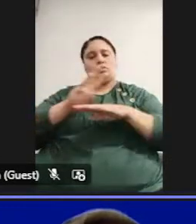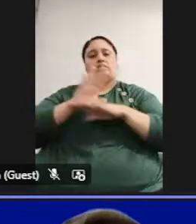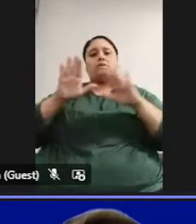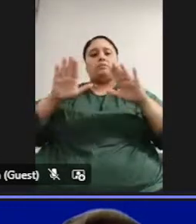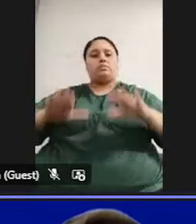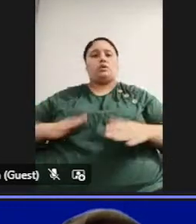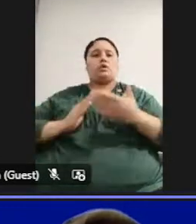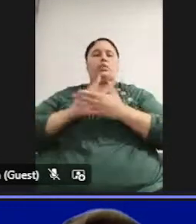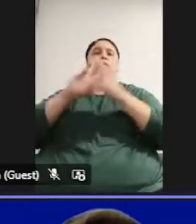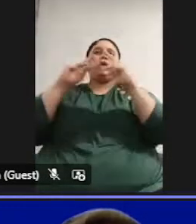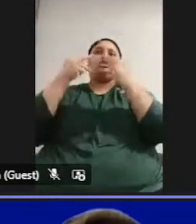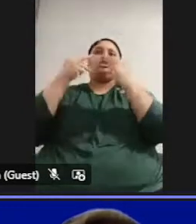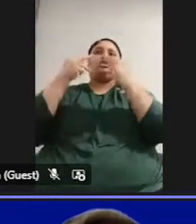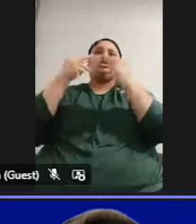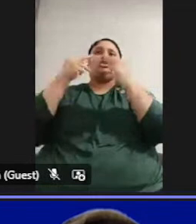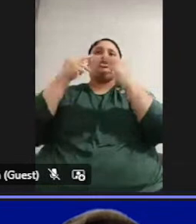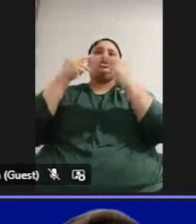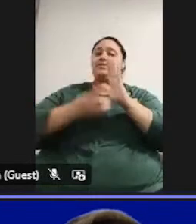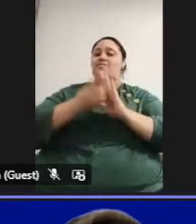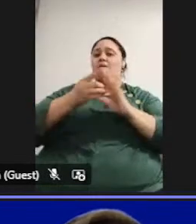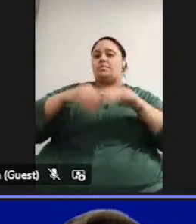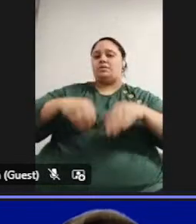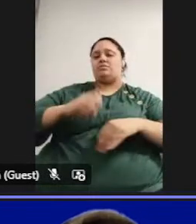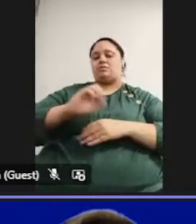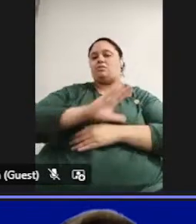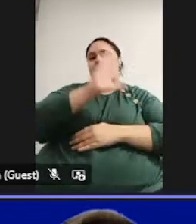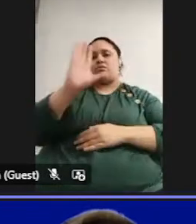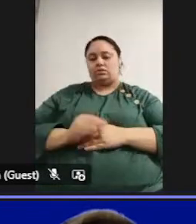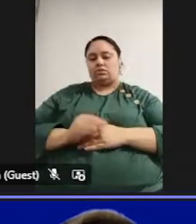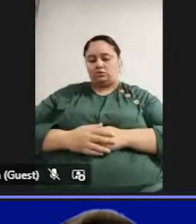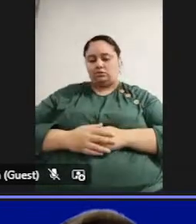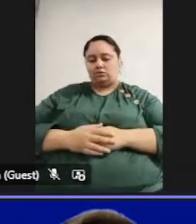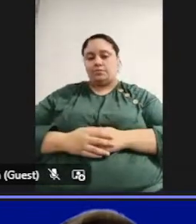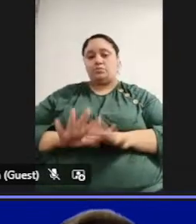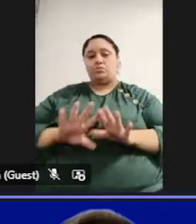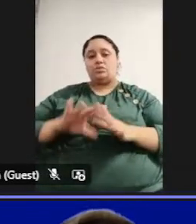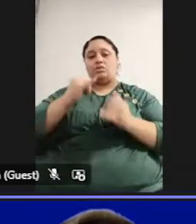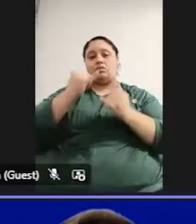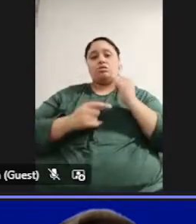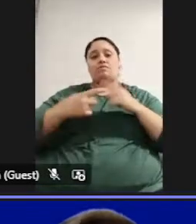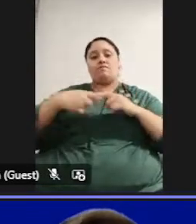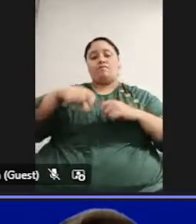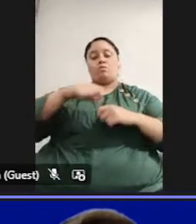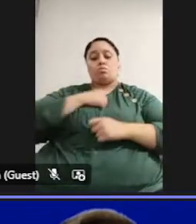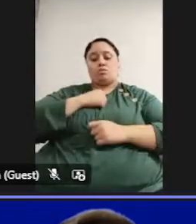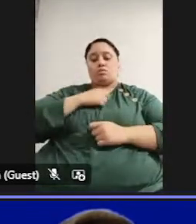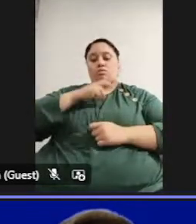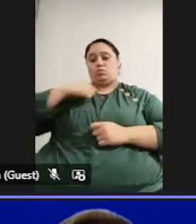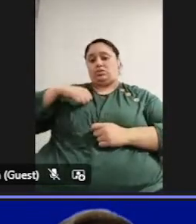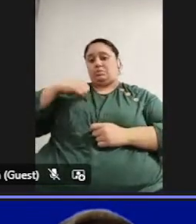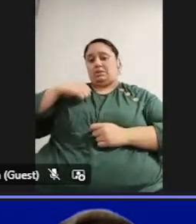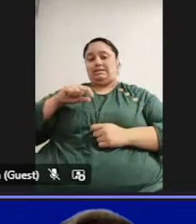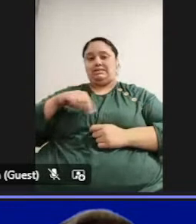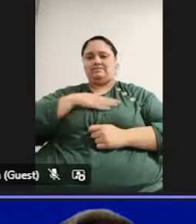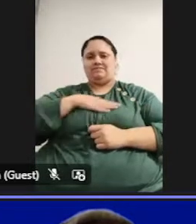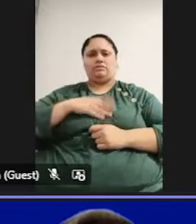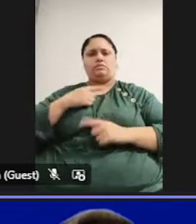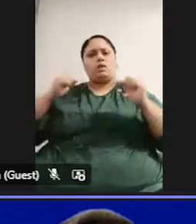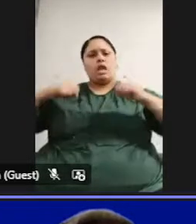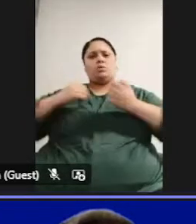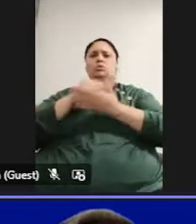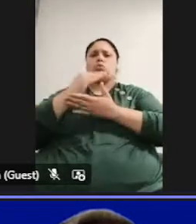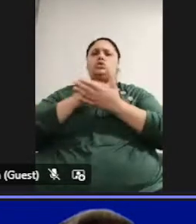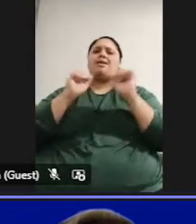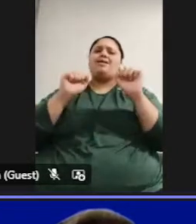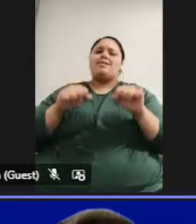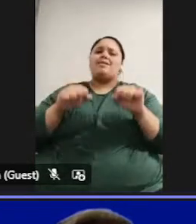wheeling in the country as a whole. And then lastly, it's for municipalities to be able to share with the private sector and others